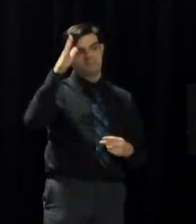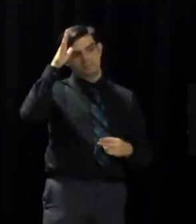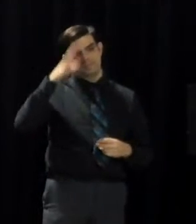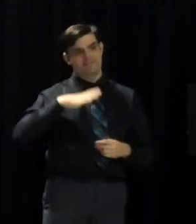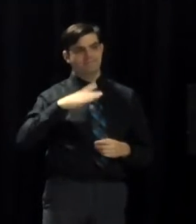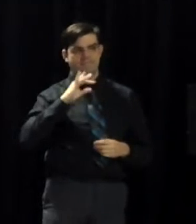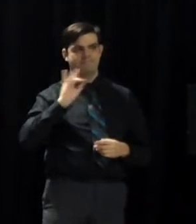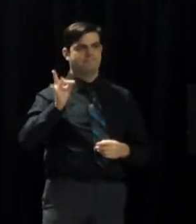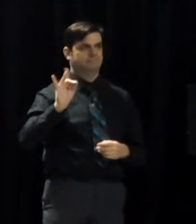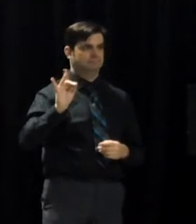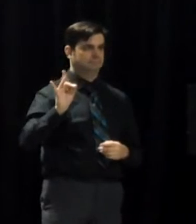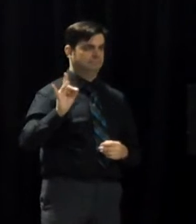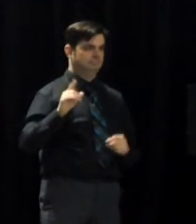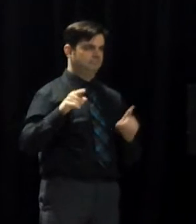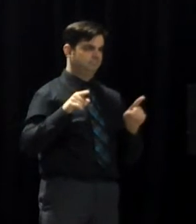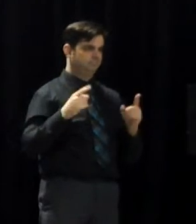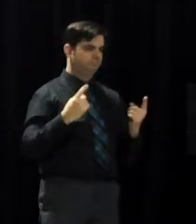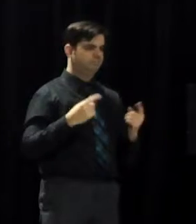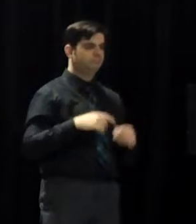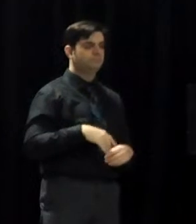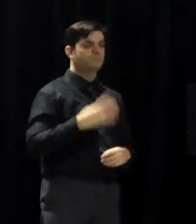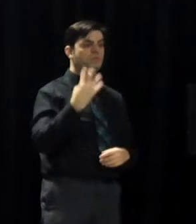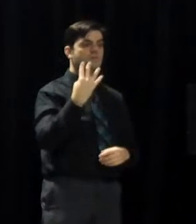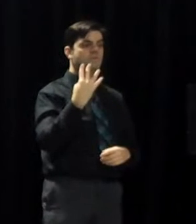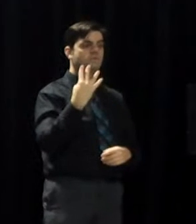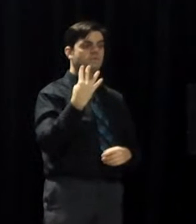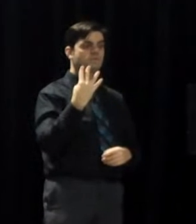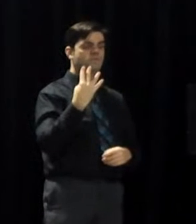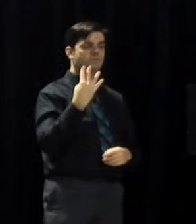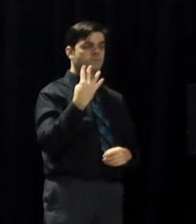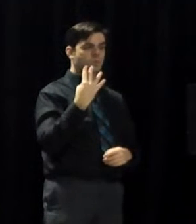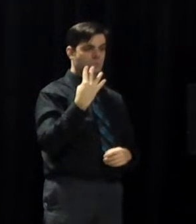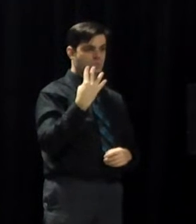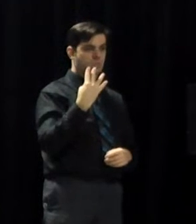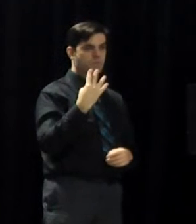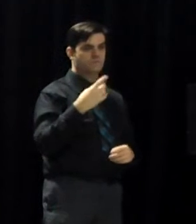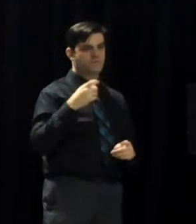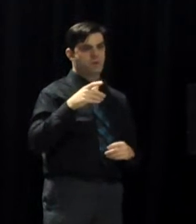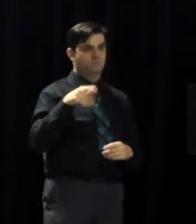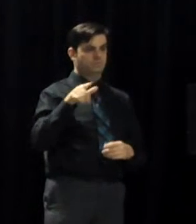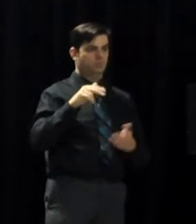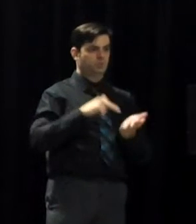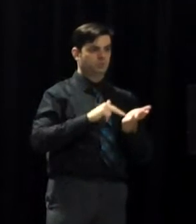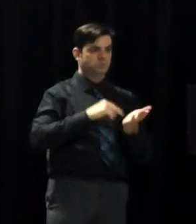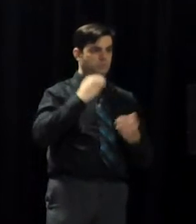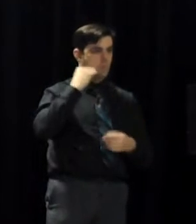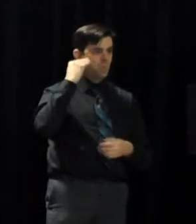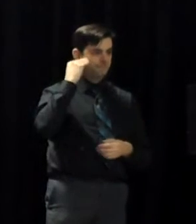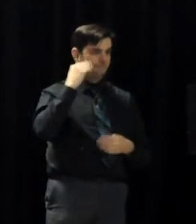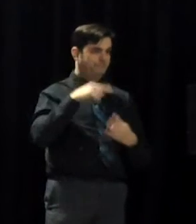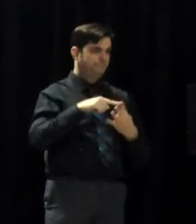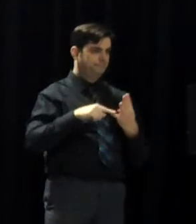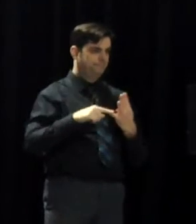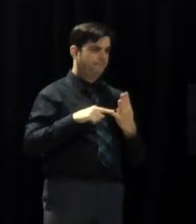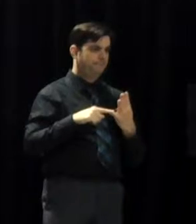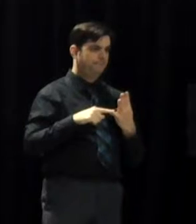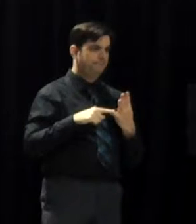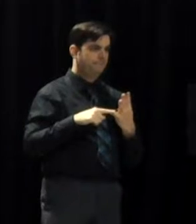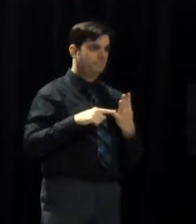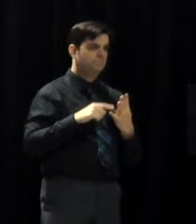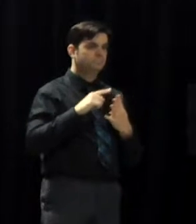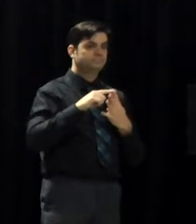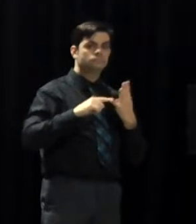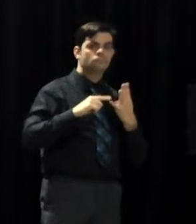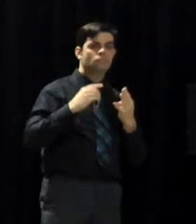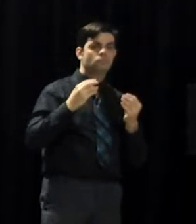our neighbors in nursing homes. We don't get information on those neighbors of ours. We get that updated through